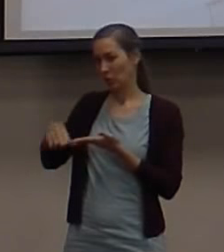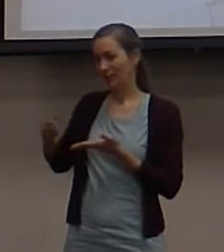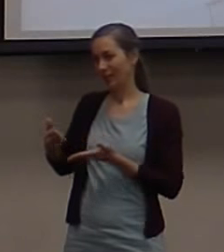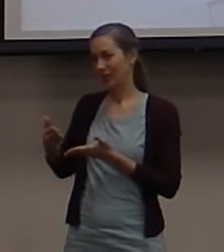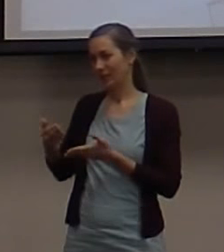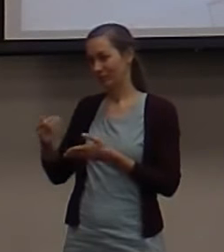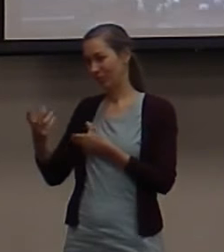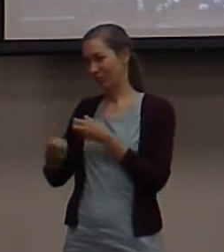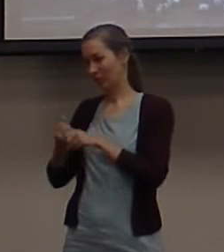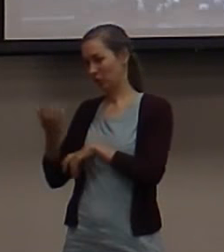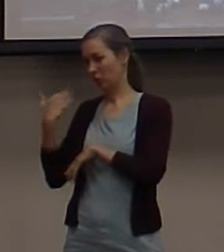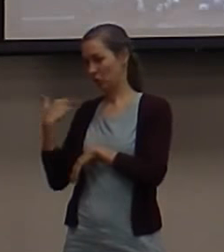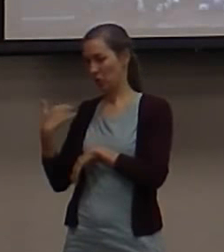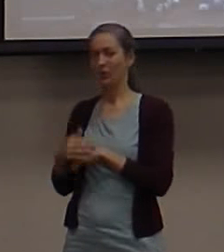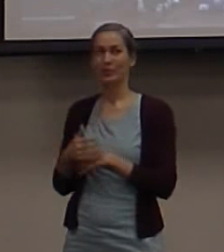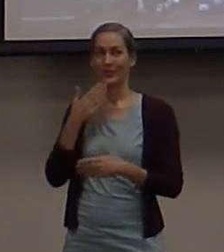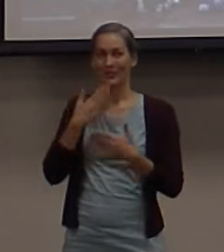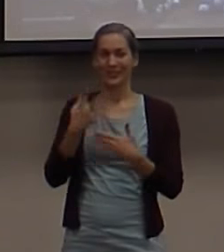the field?